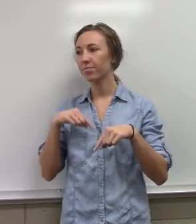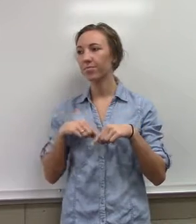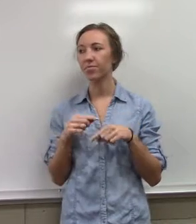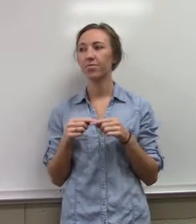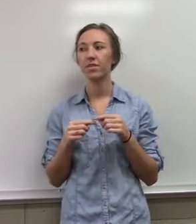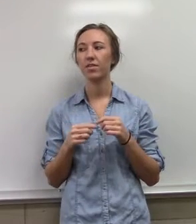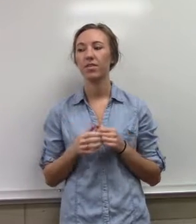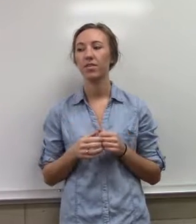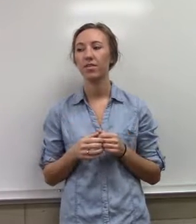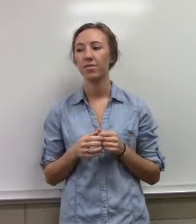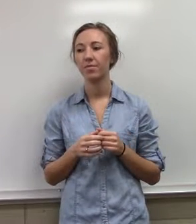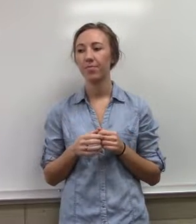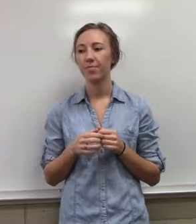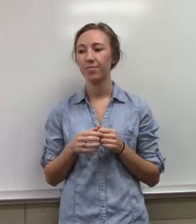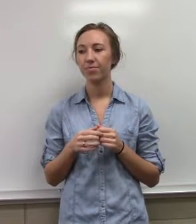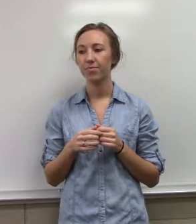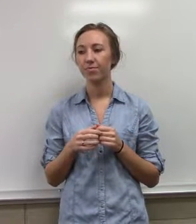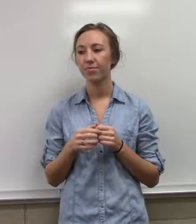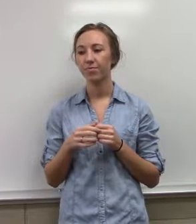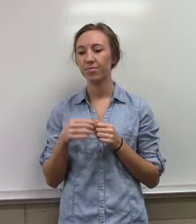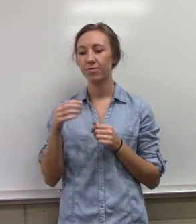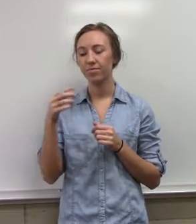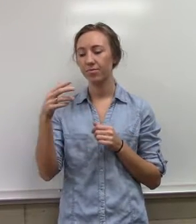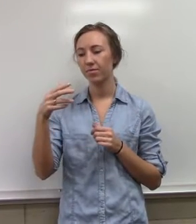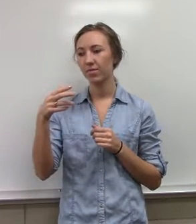subcategory called kinesics,